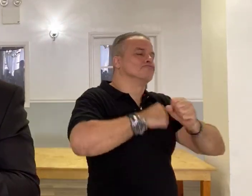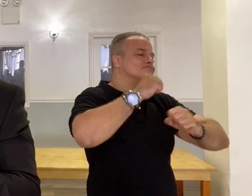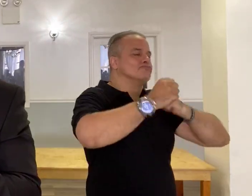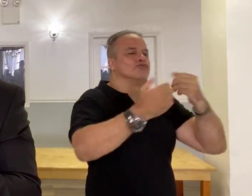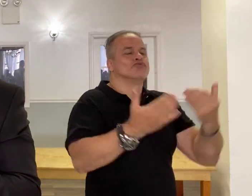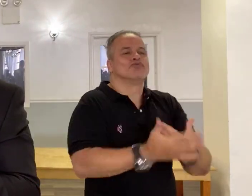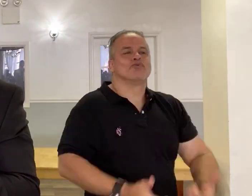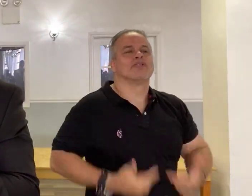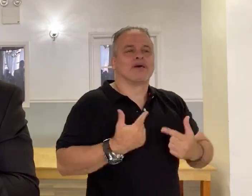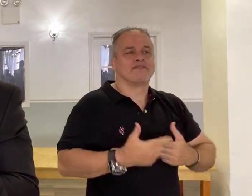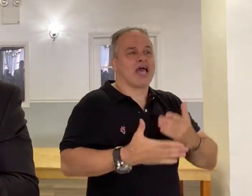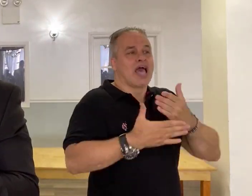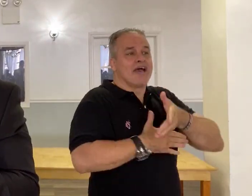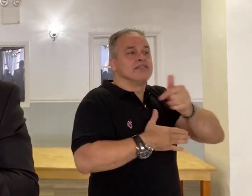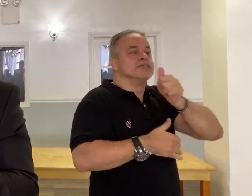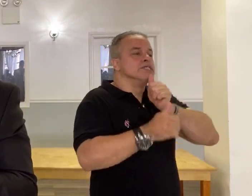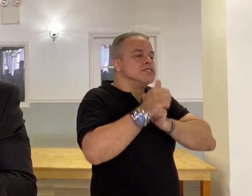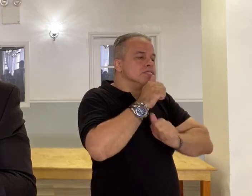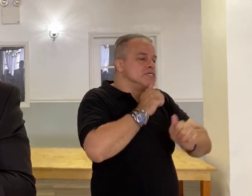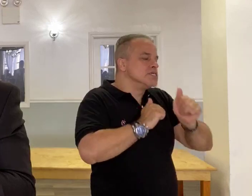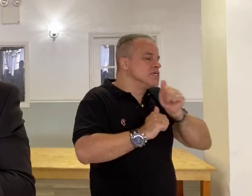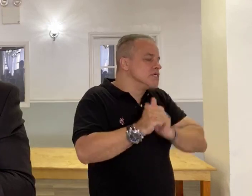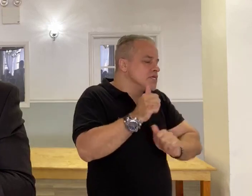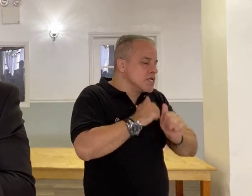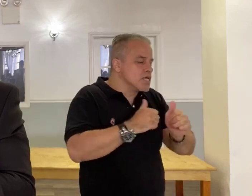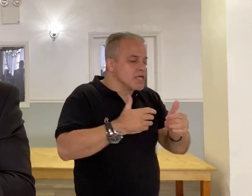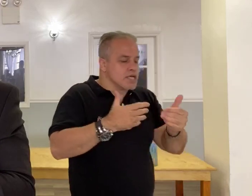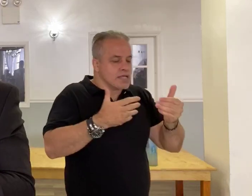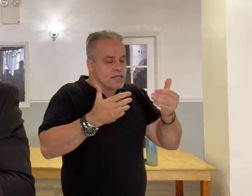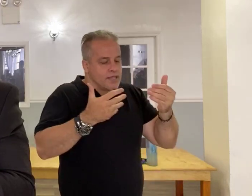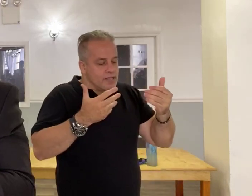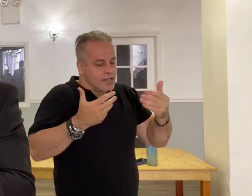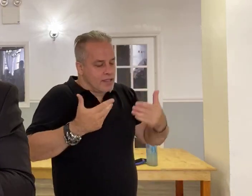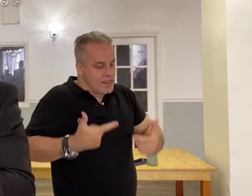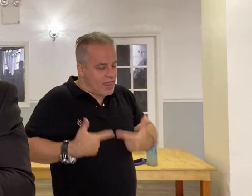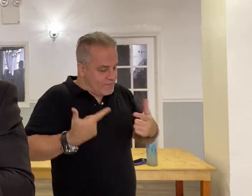the traumatic experience of having something removed,